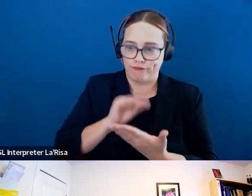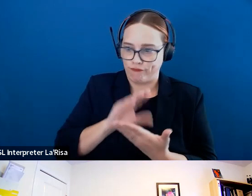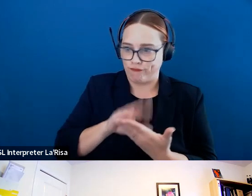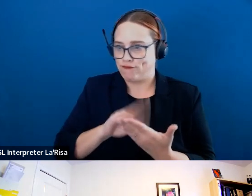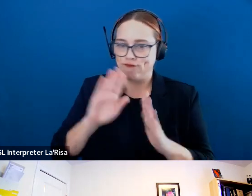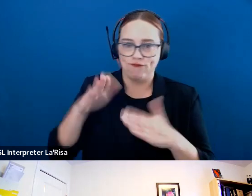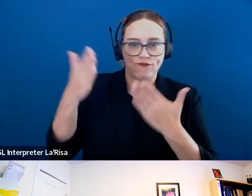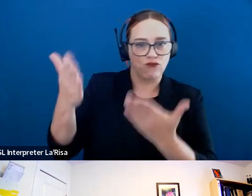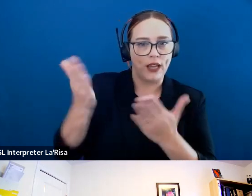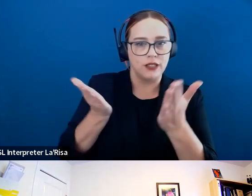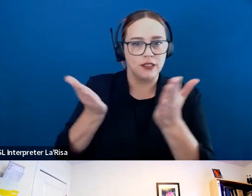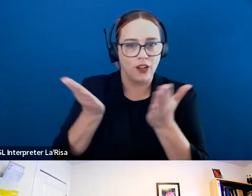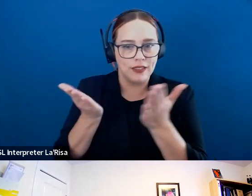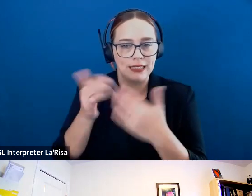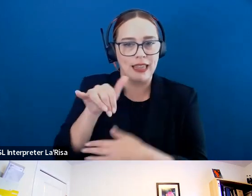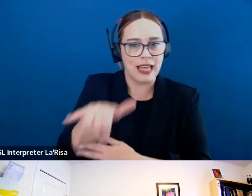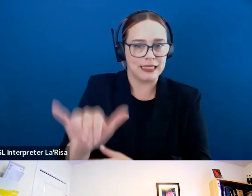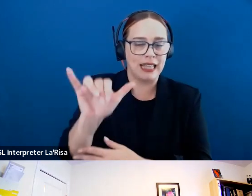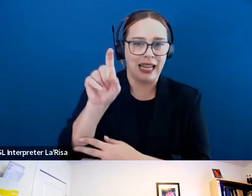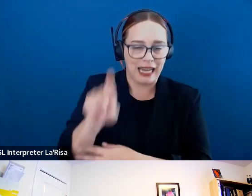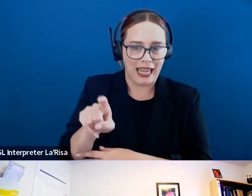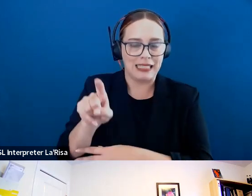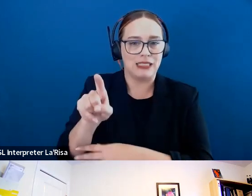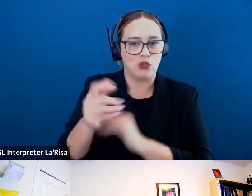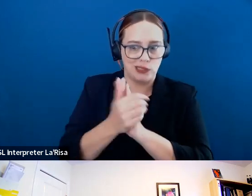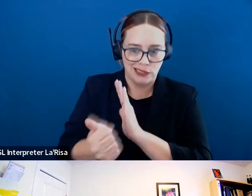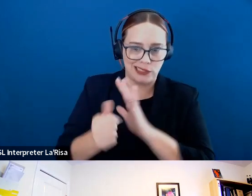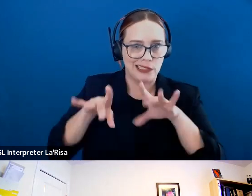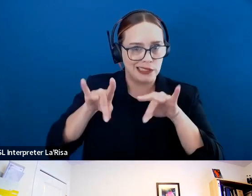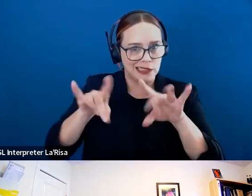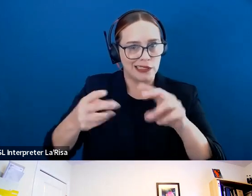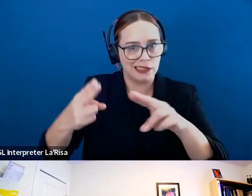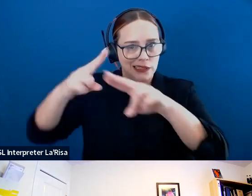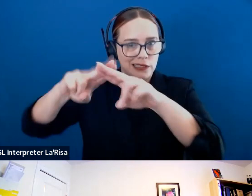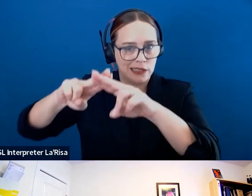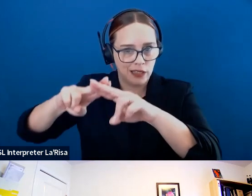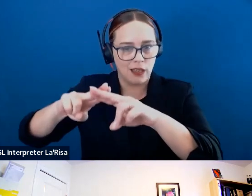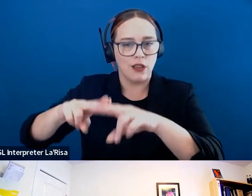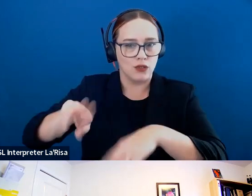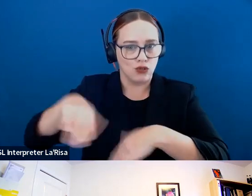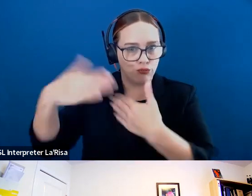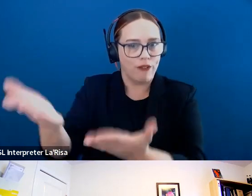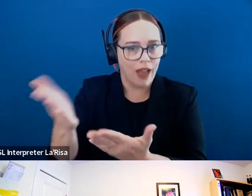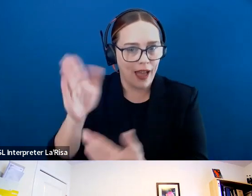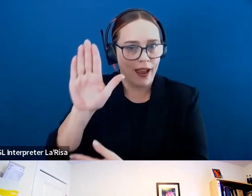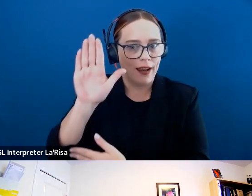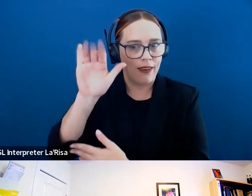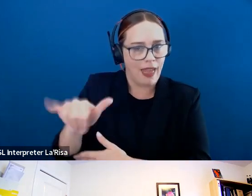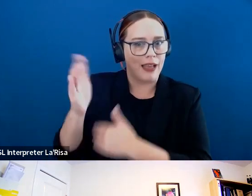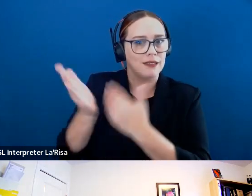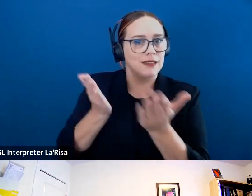and they still really need to build up their skills as far as providing those services